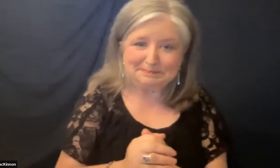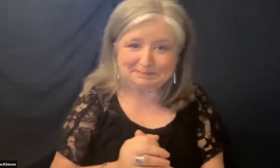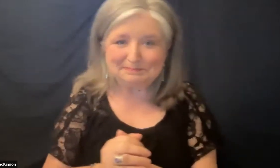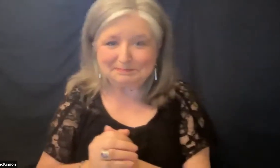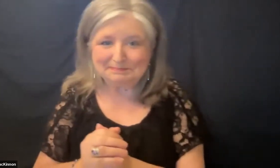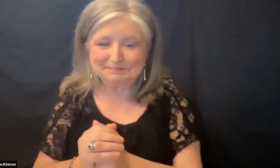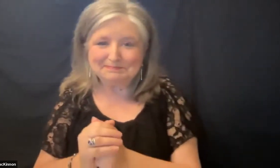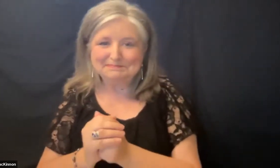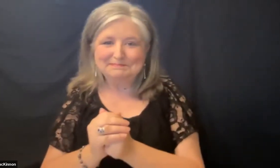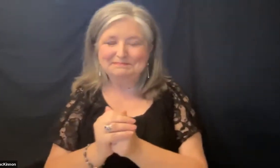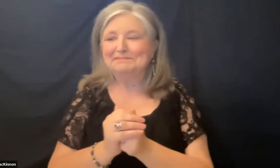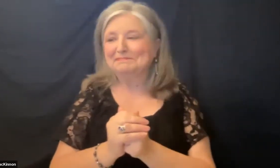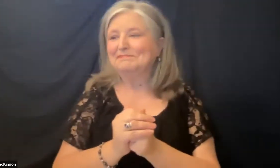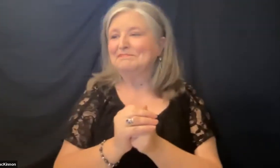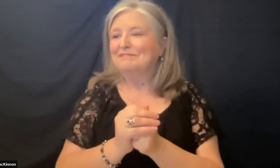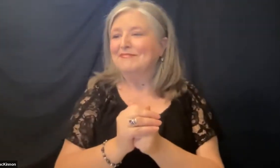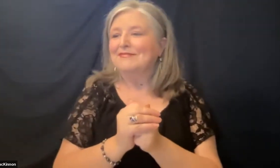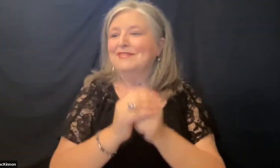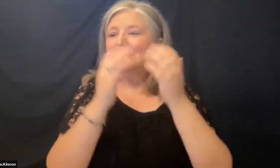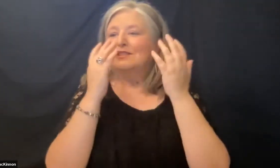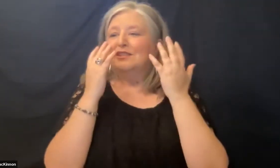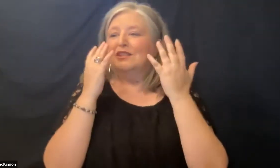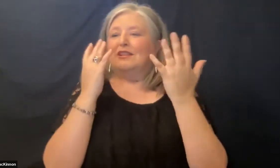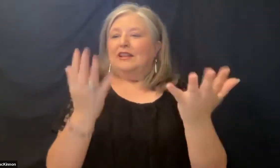in our own language, in ASL.